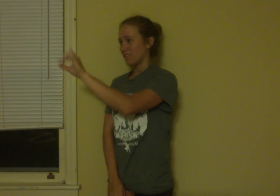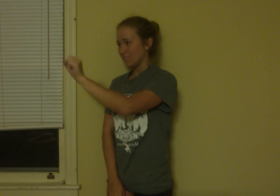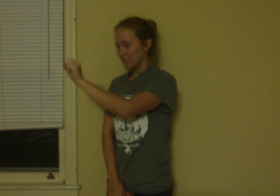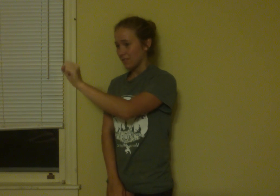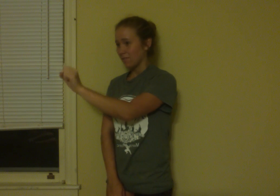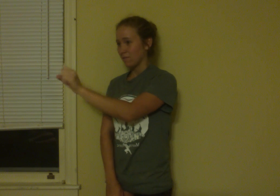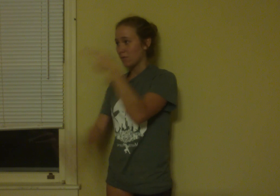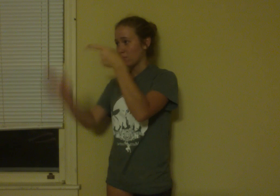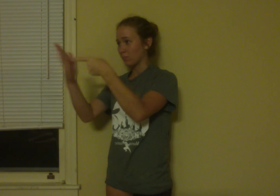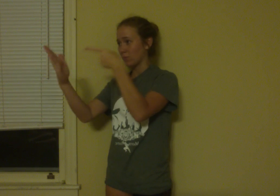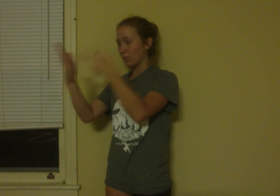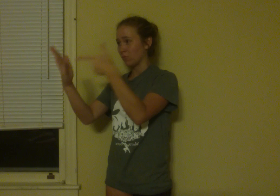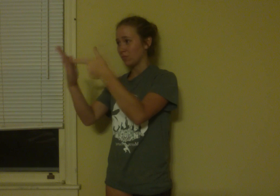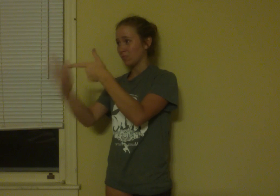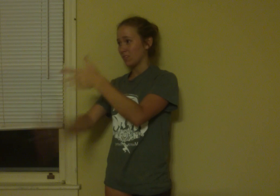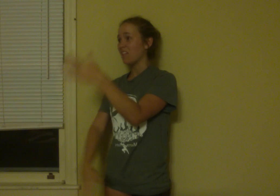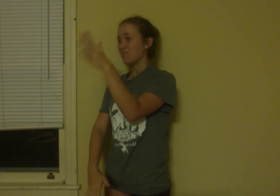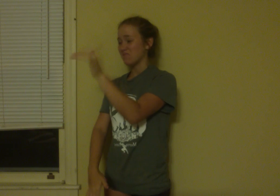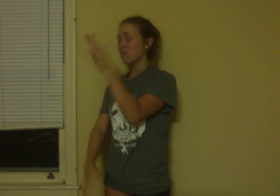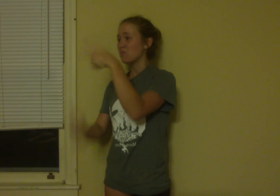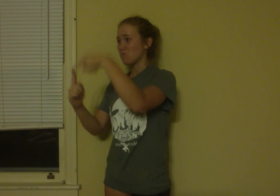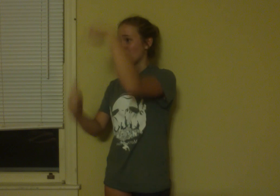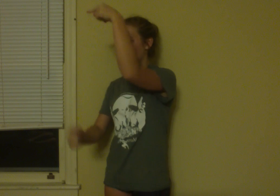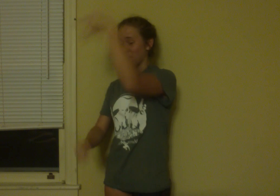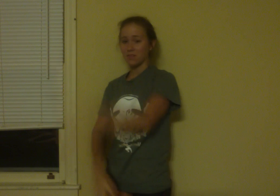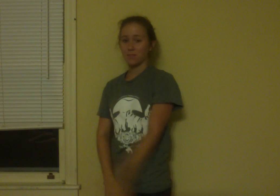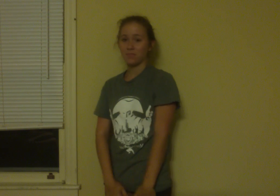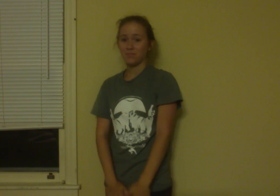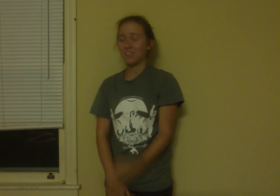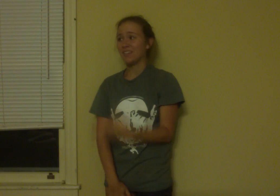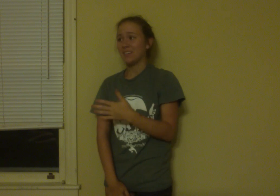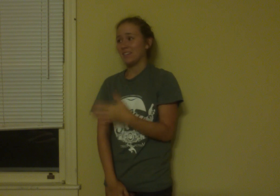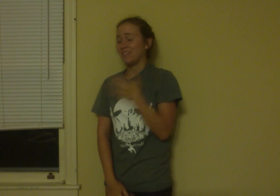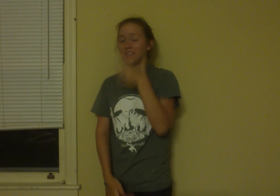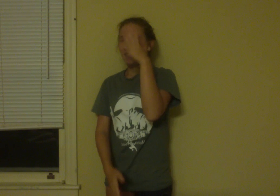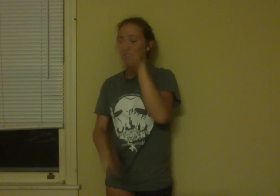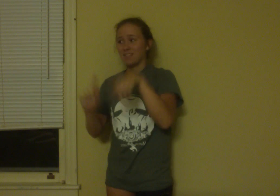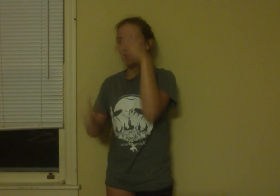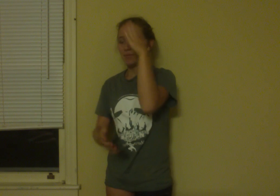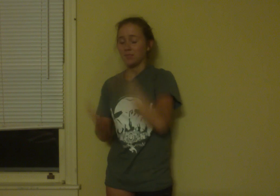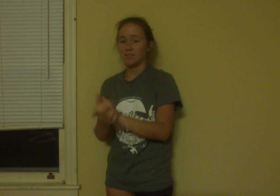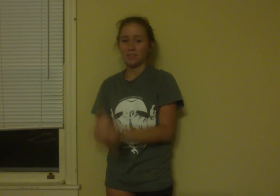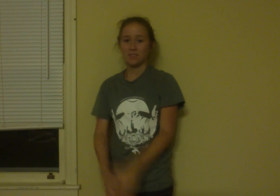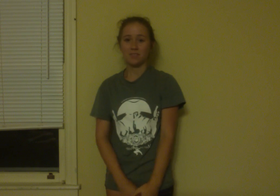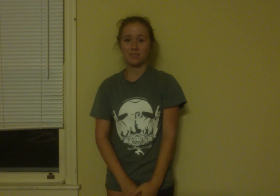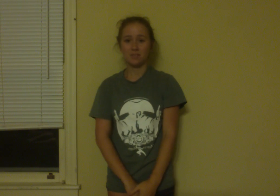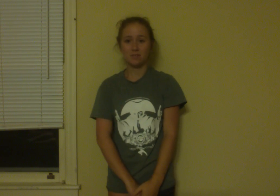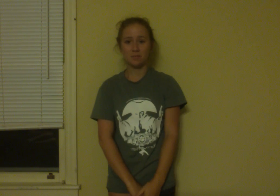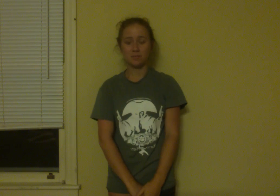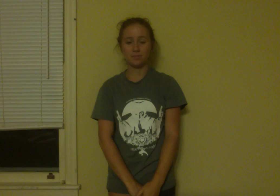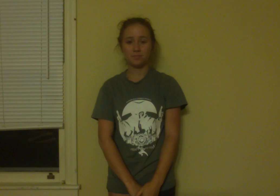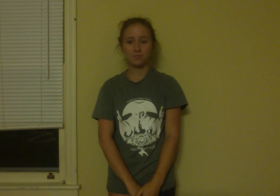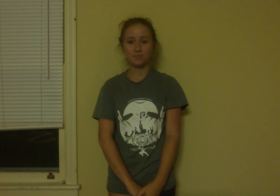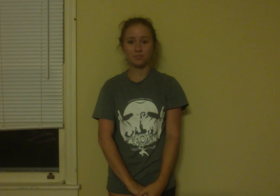I get to do it soon, man. Por aquí está bien, ¿no? De este lado, ¿no? Sí. When Adam